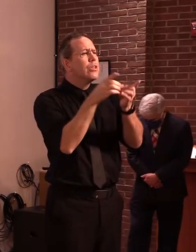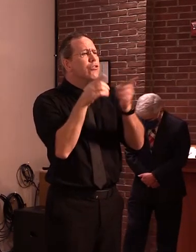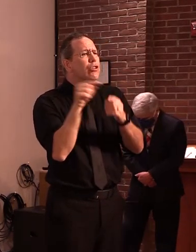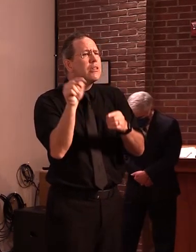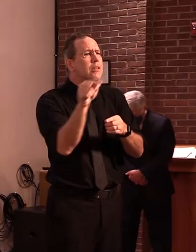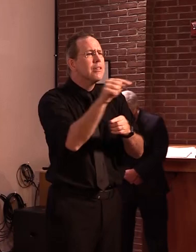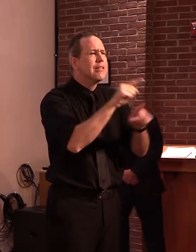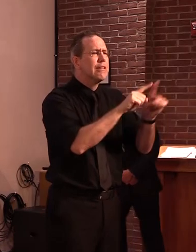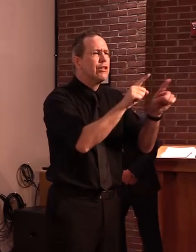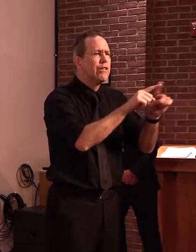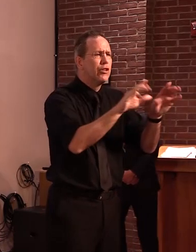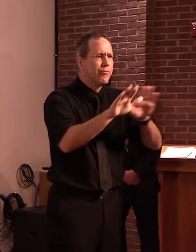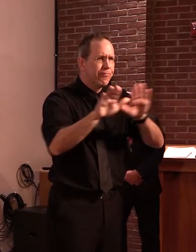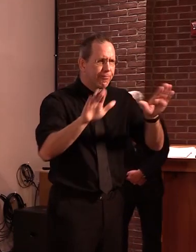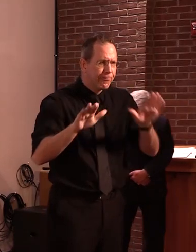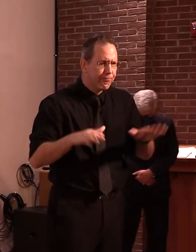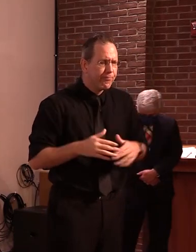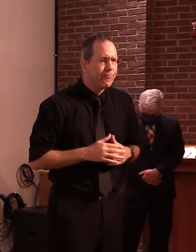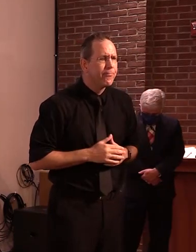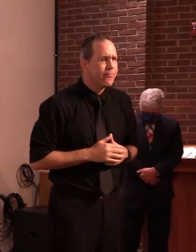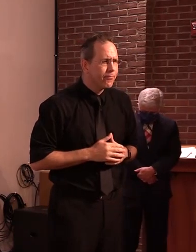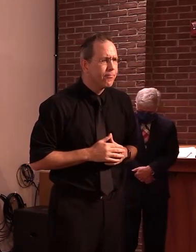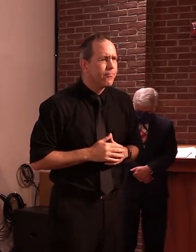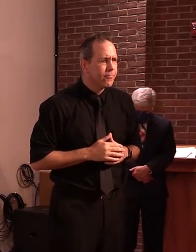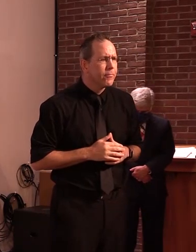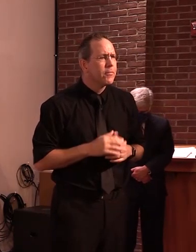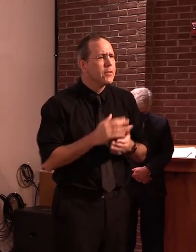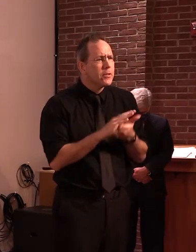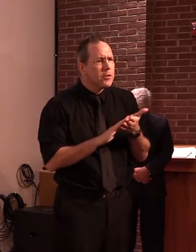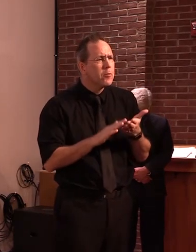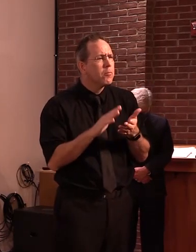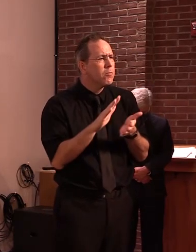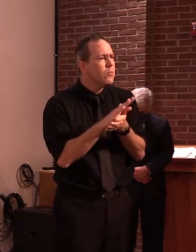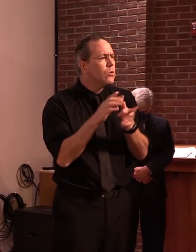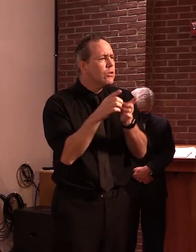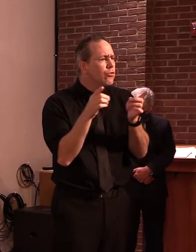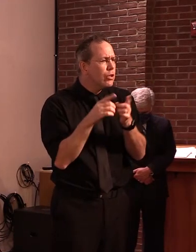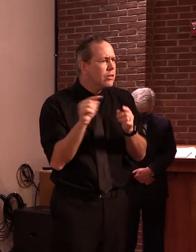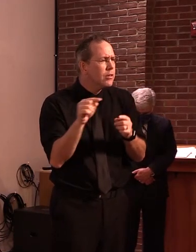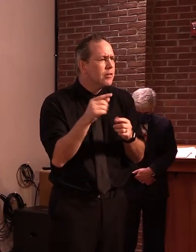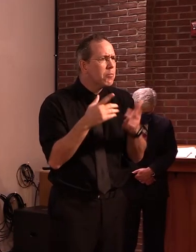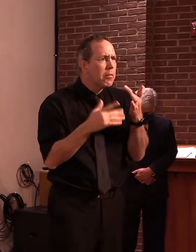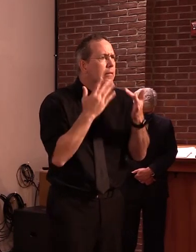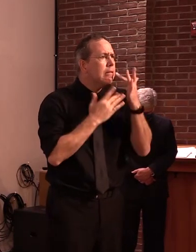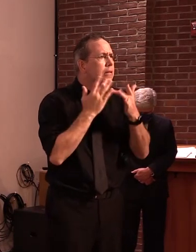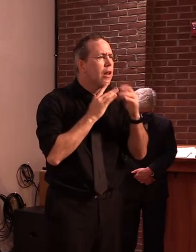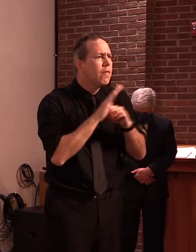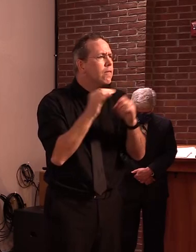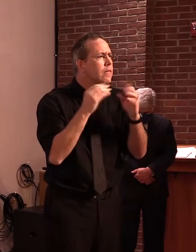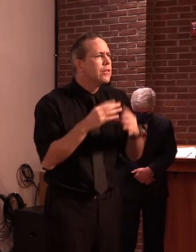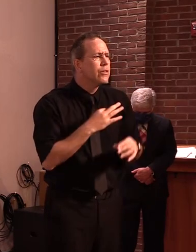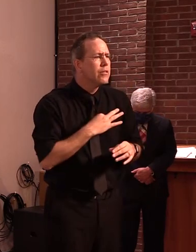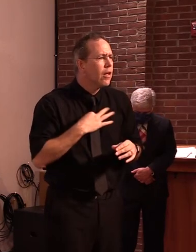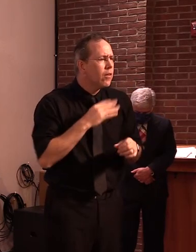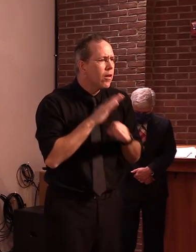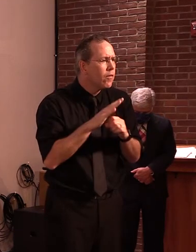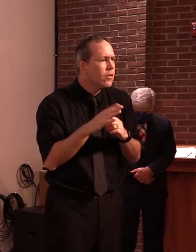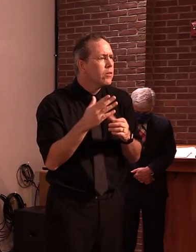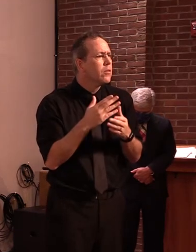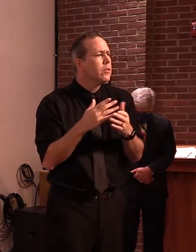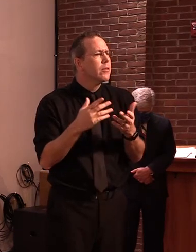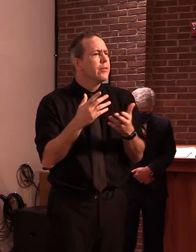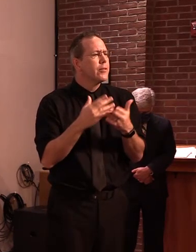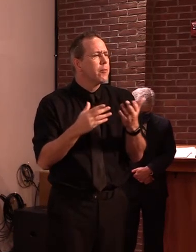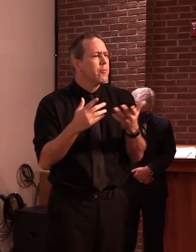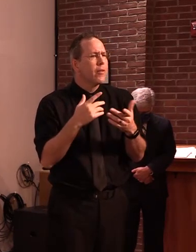staffing to the current essential element for operating schools, obviously. It's one of the considerations, actually, that led us to